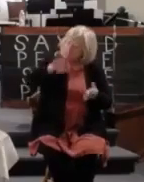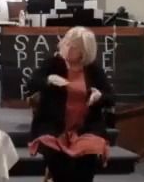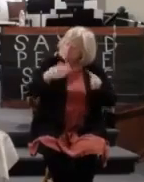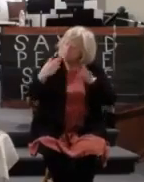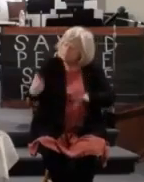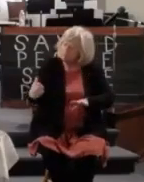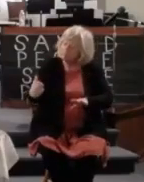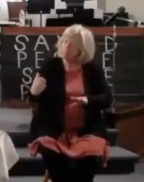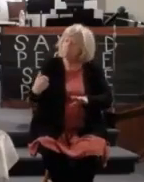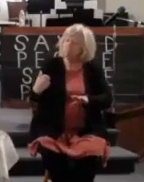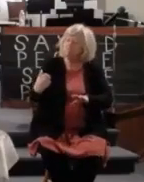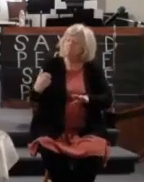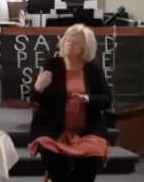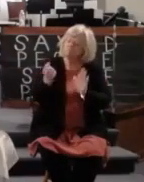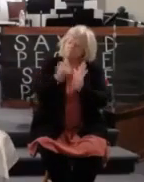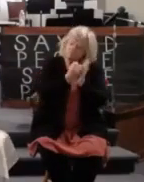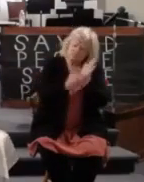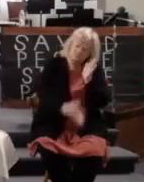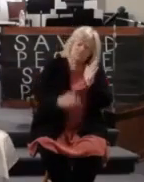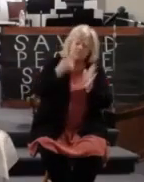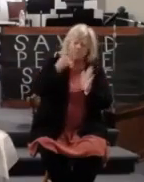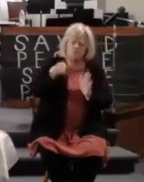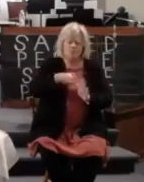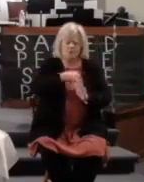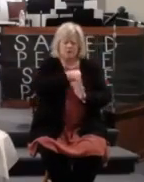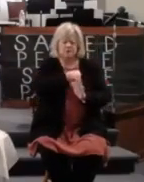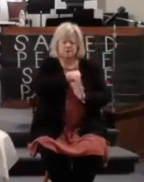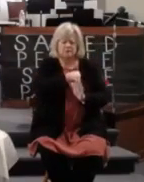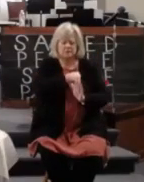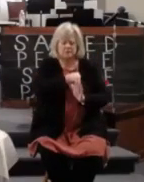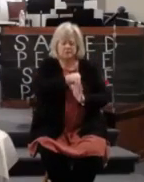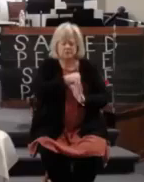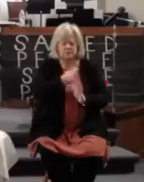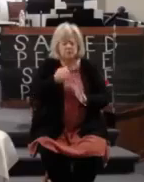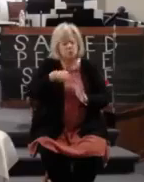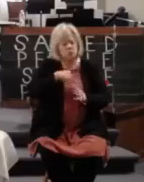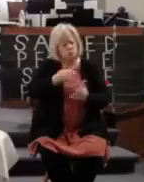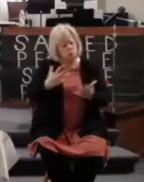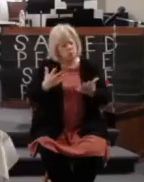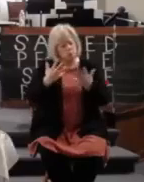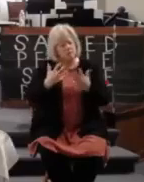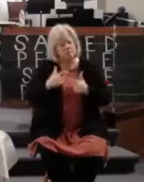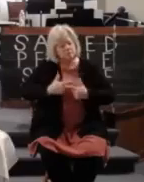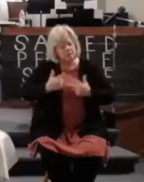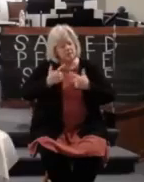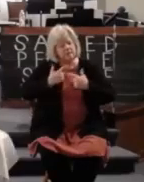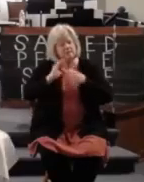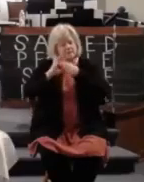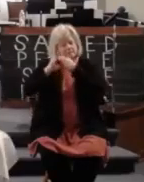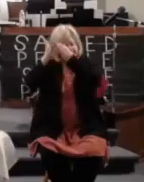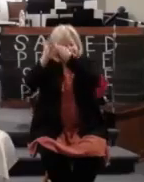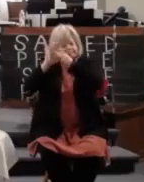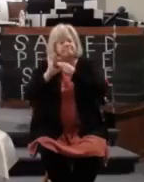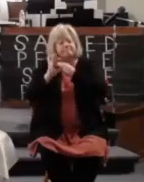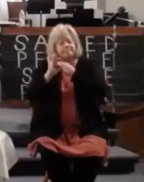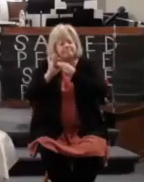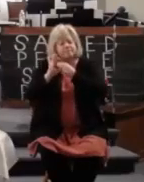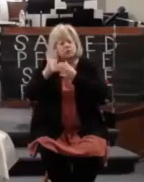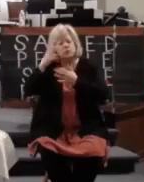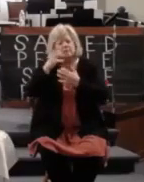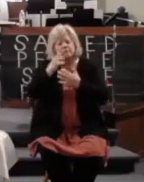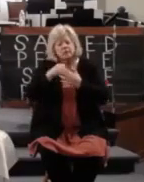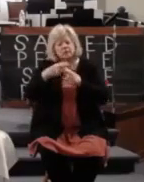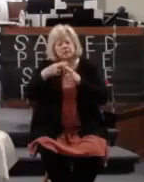to make us yours. And it is our desire to live for you. In your precious